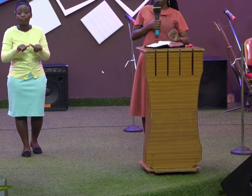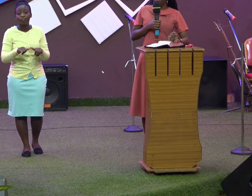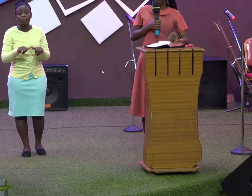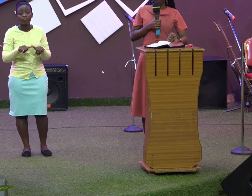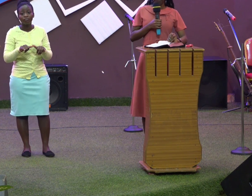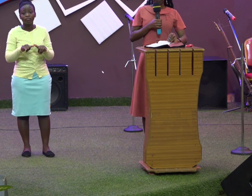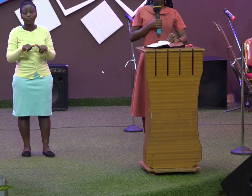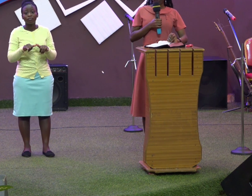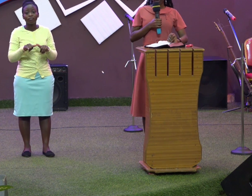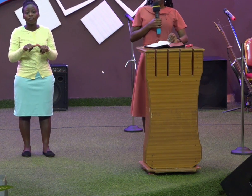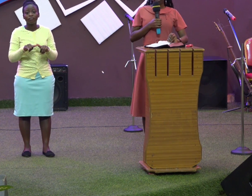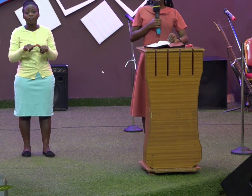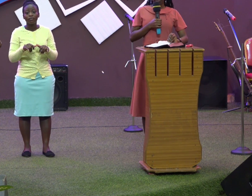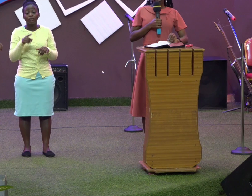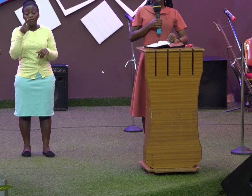its workshop.